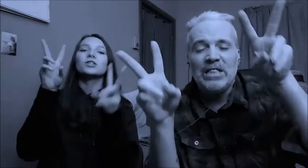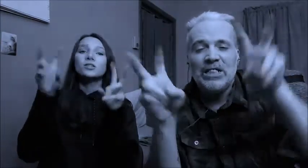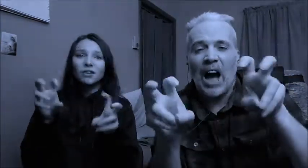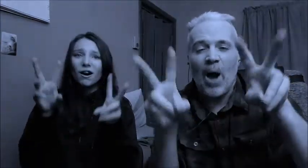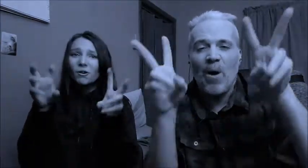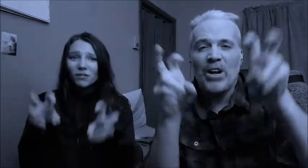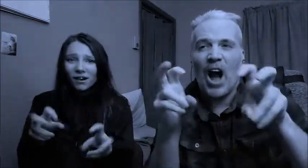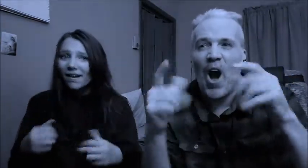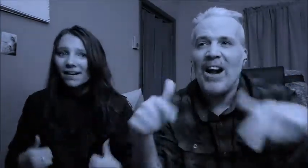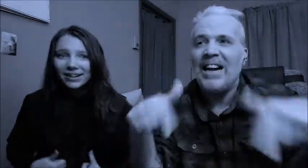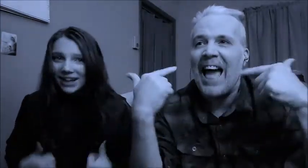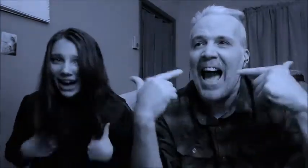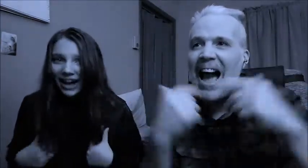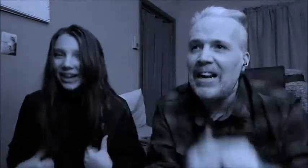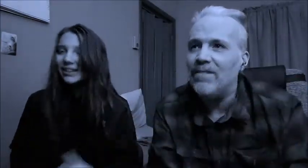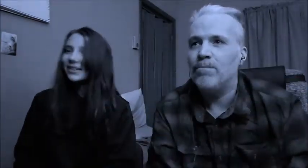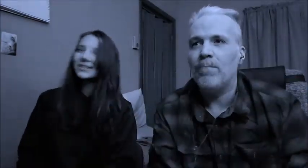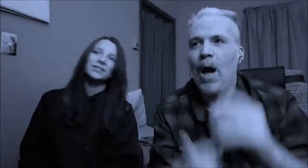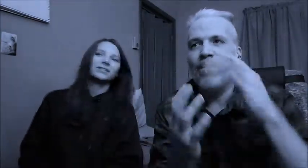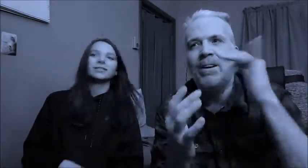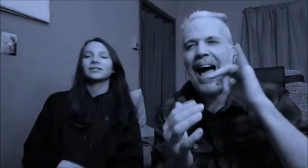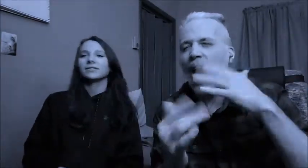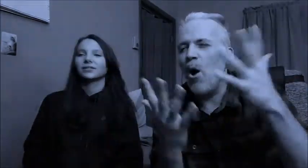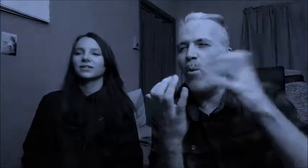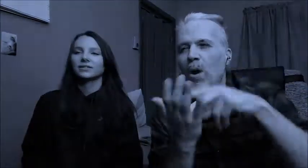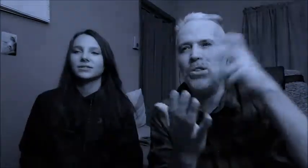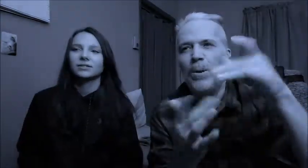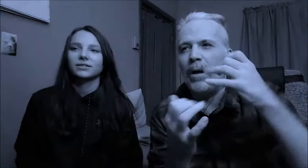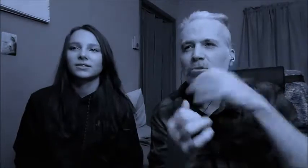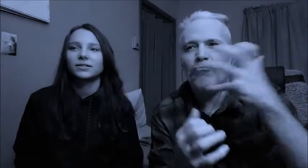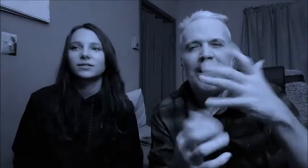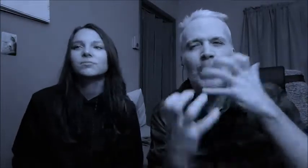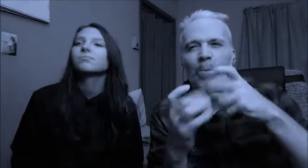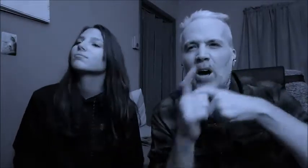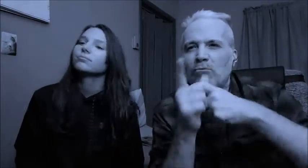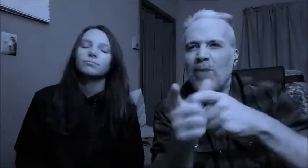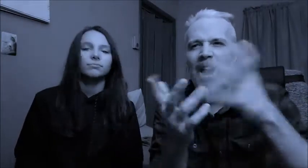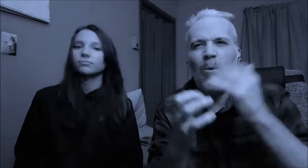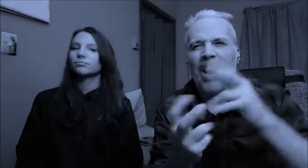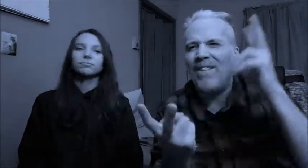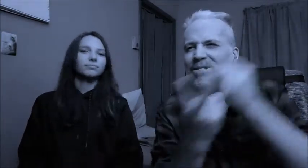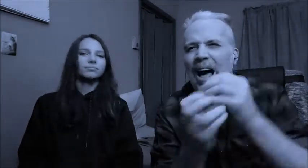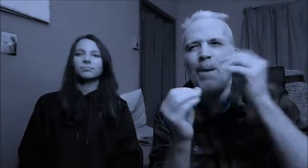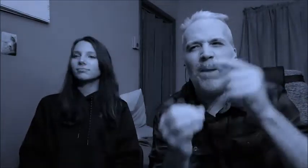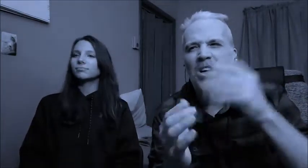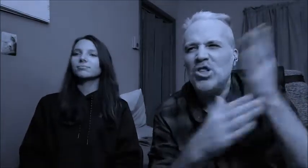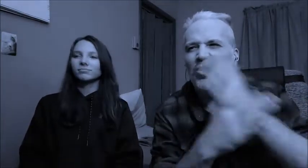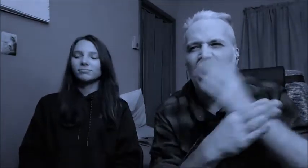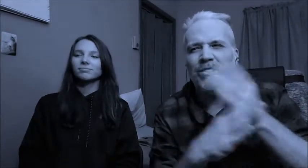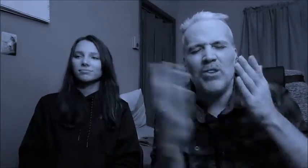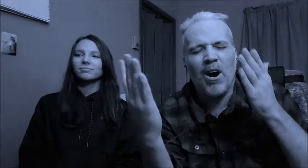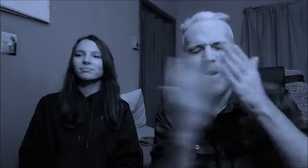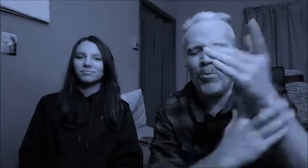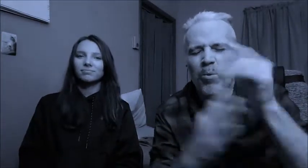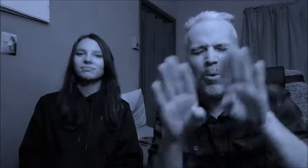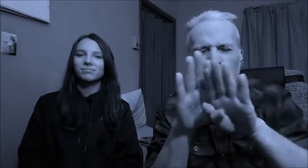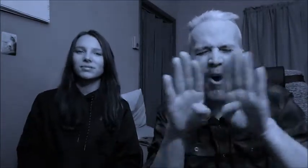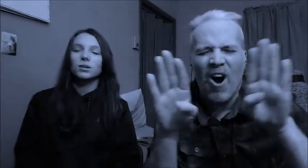this so-called life. Feels like I wanna jump, wanna scream, wanna run, wanna fucking put a chainsaw through the